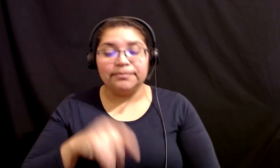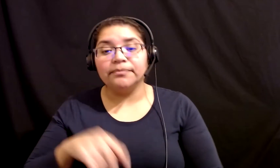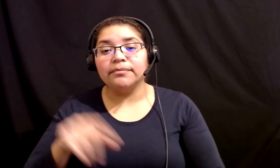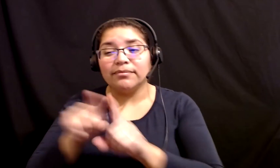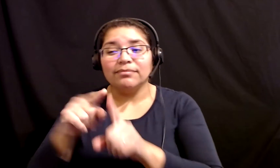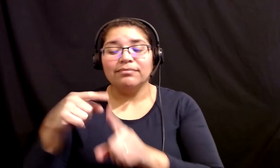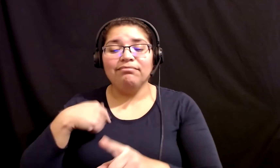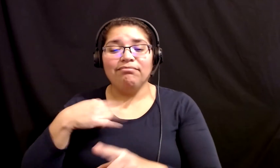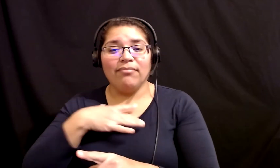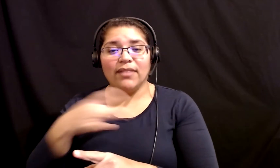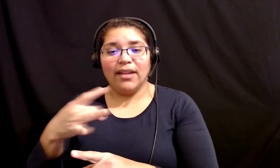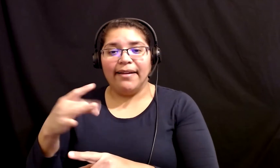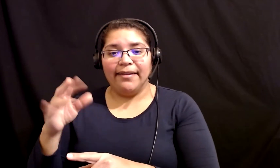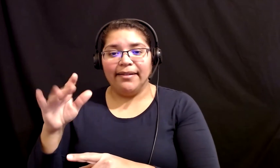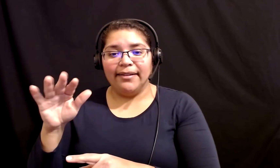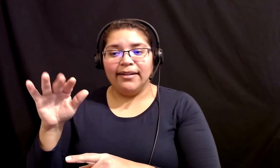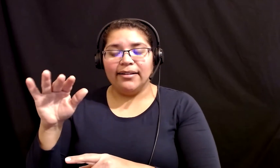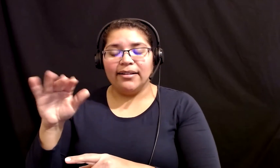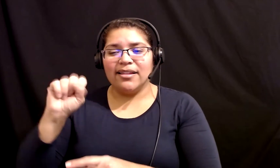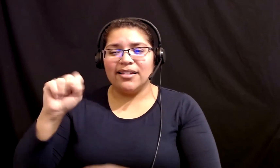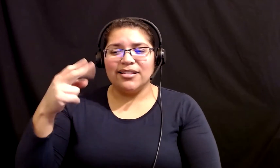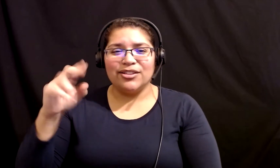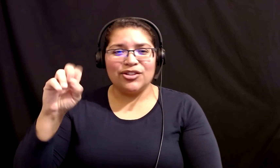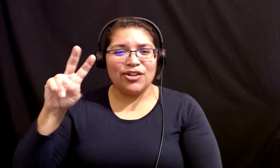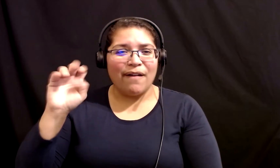of the shovel-ready